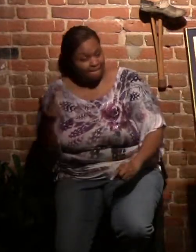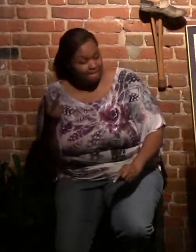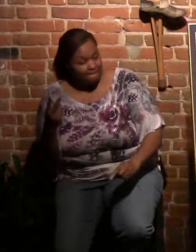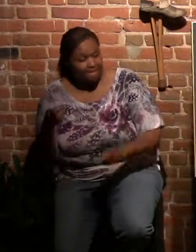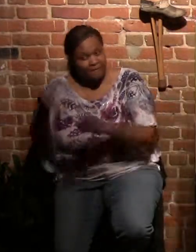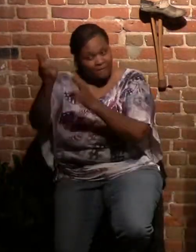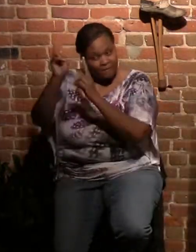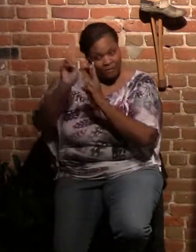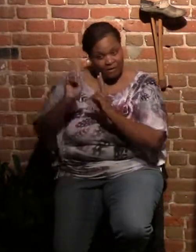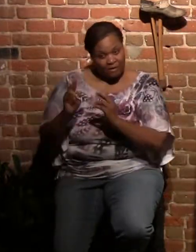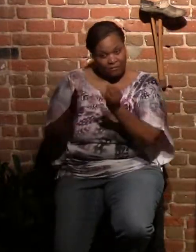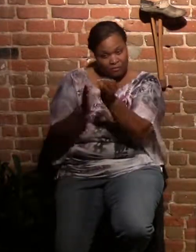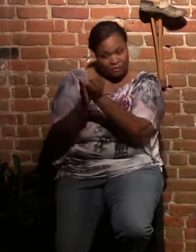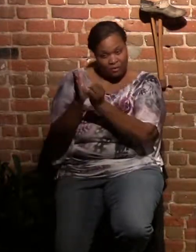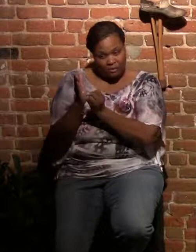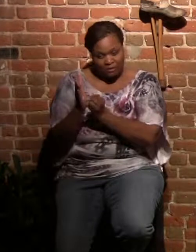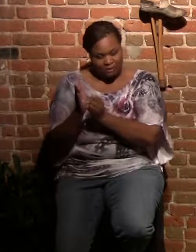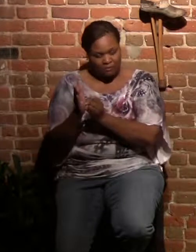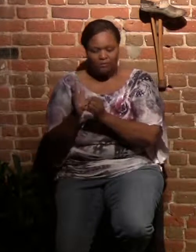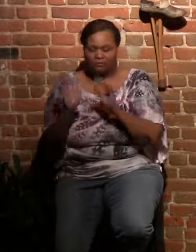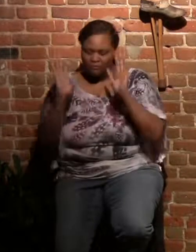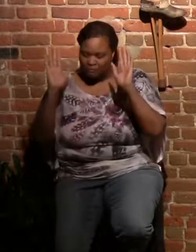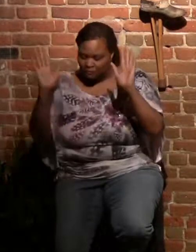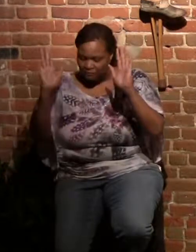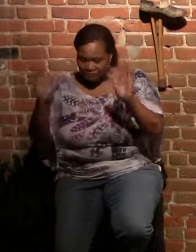art so well.